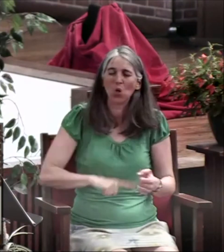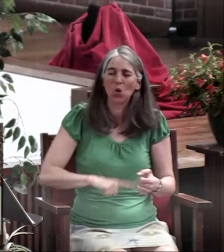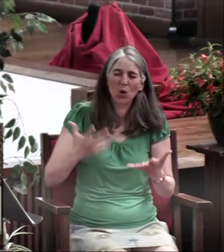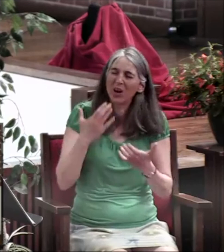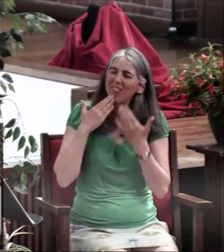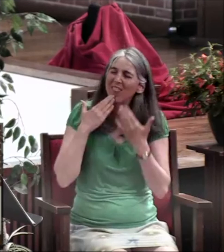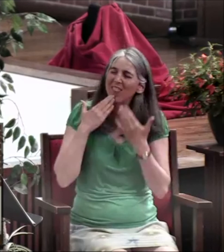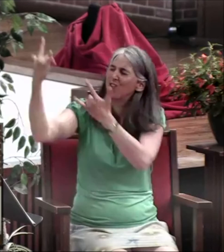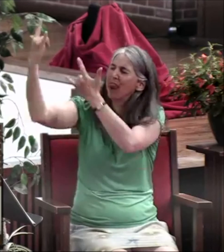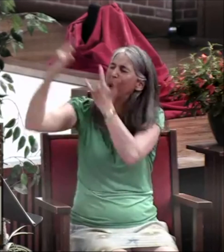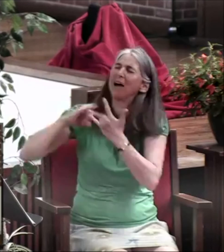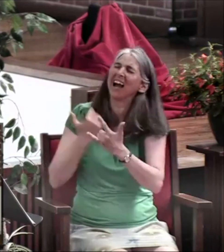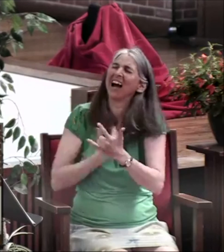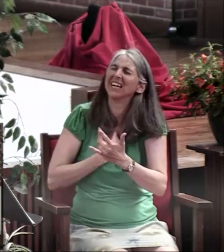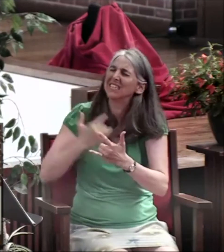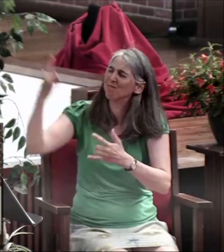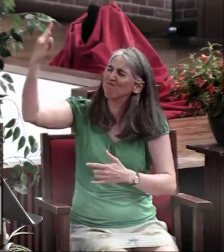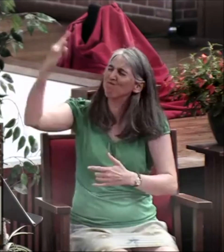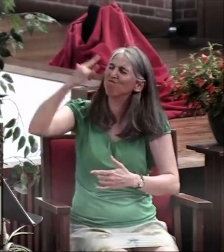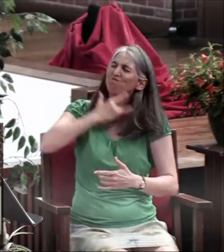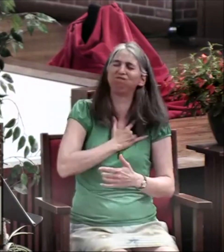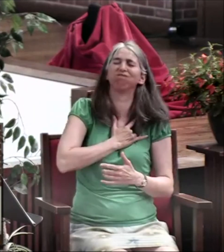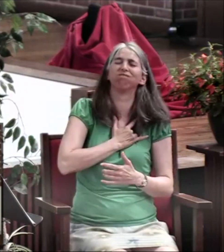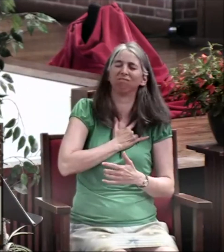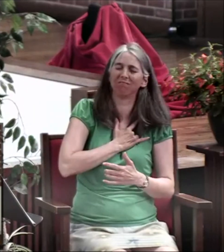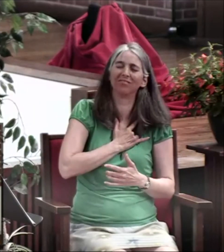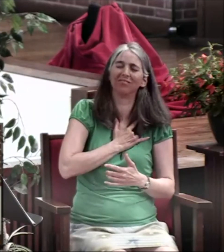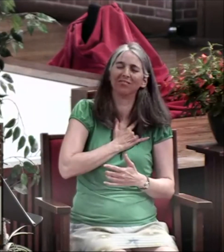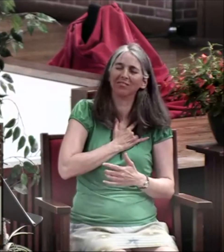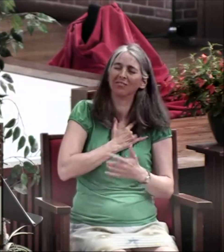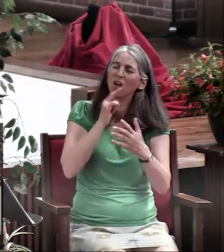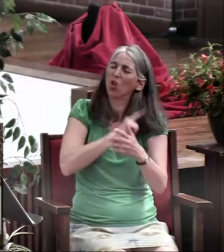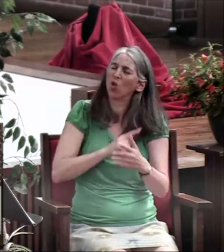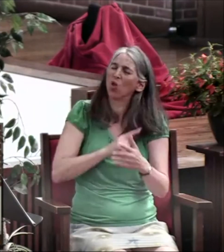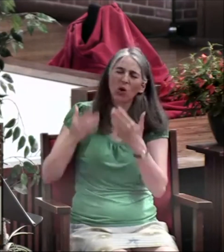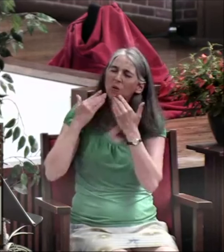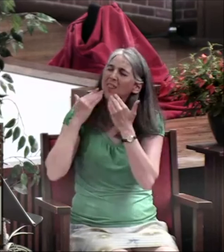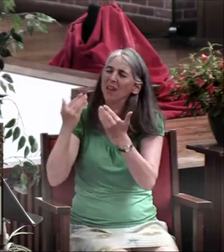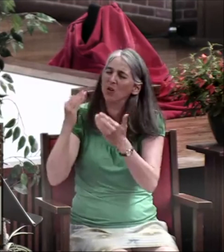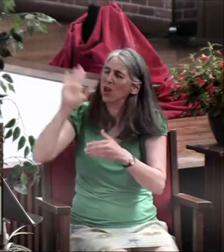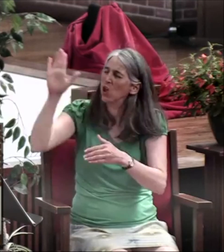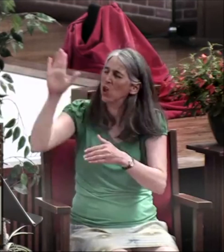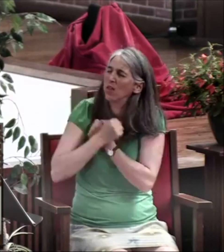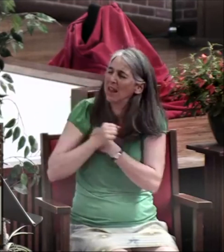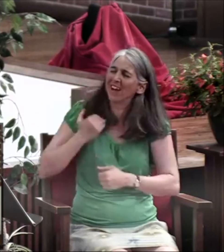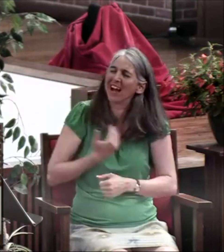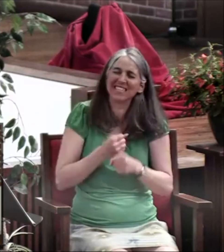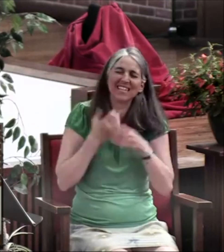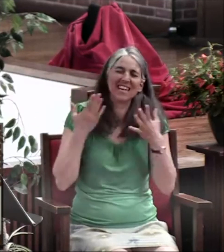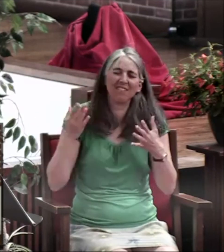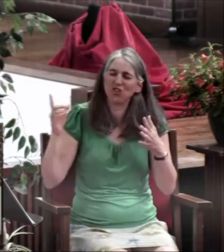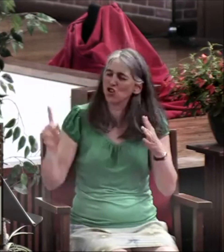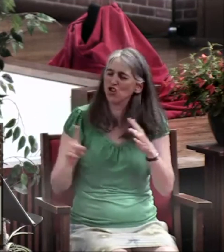us, right at our hearts. And Lord, we thank you for the fact that you loved enough to show up